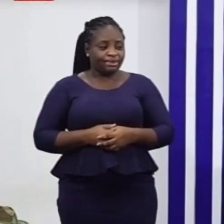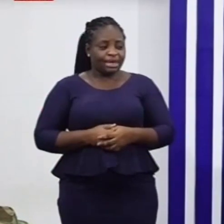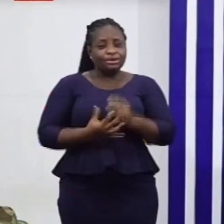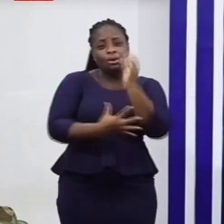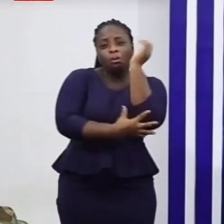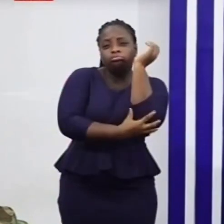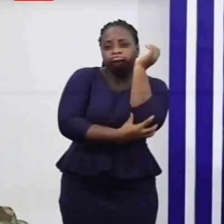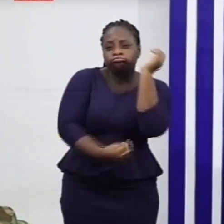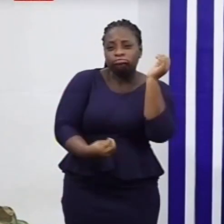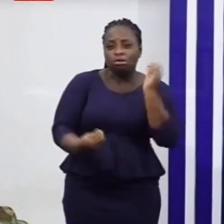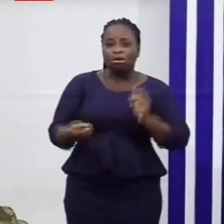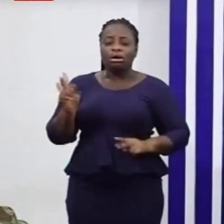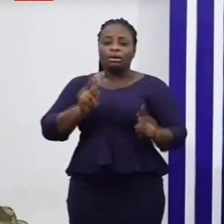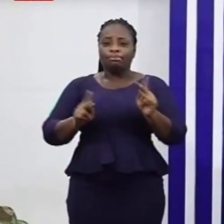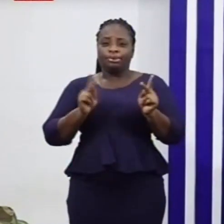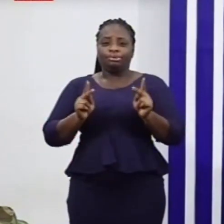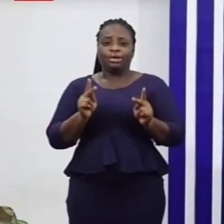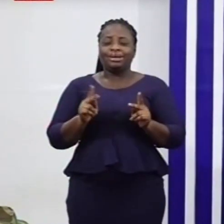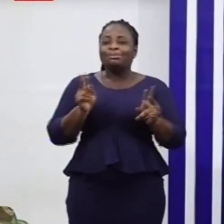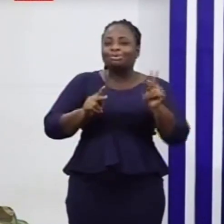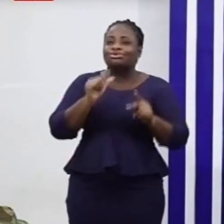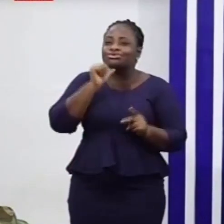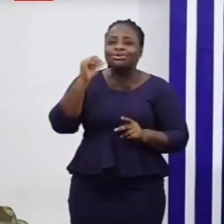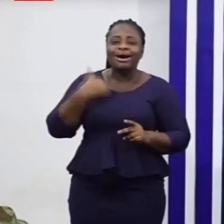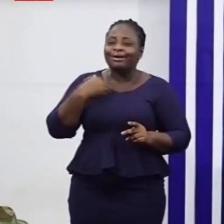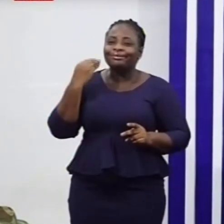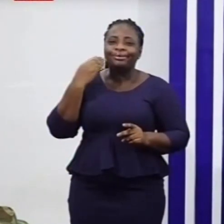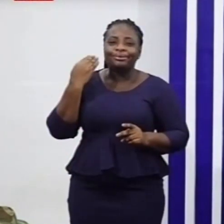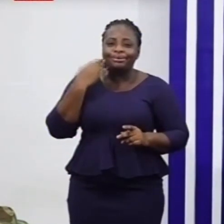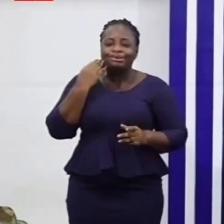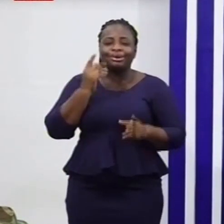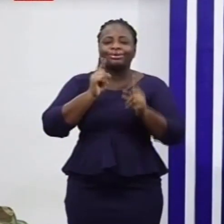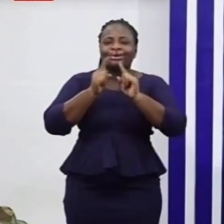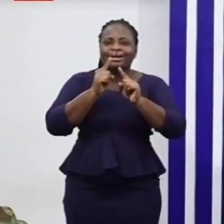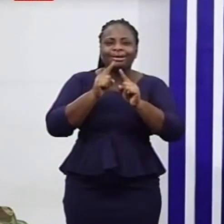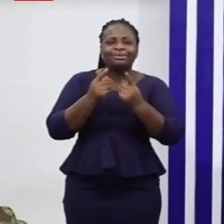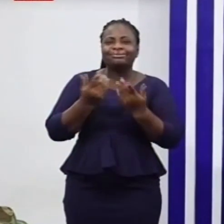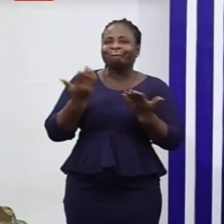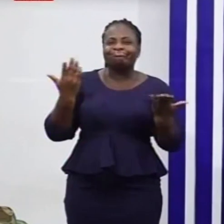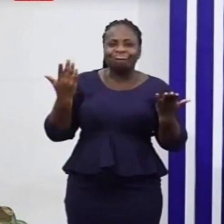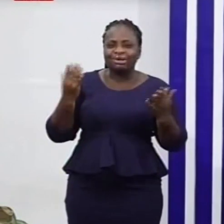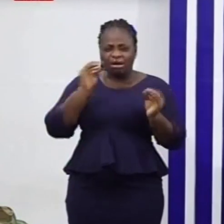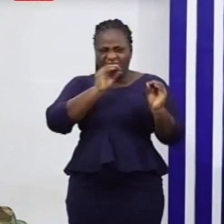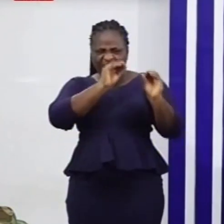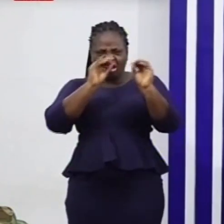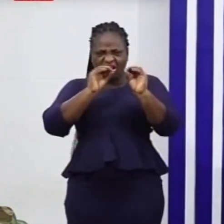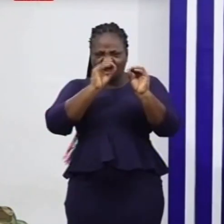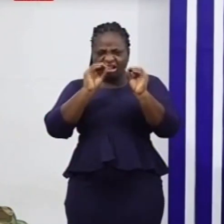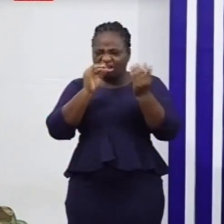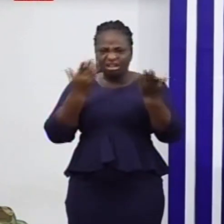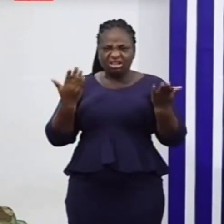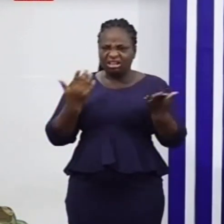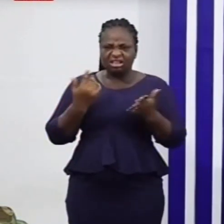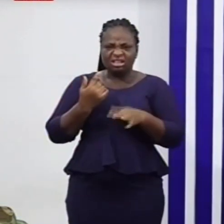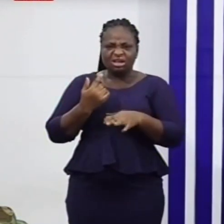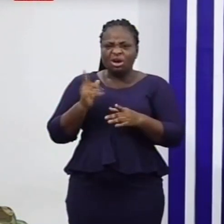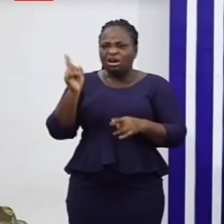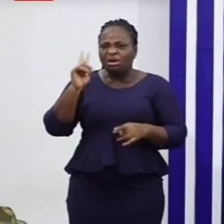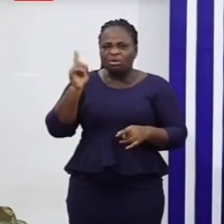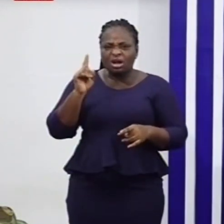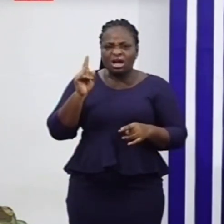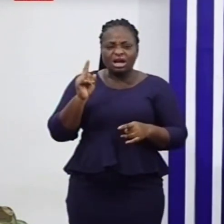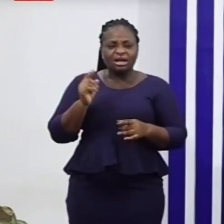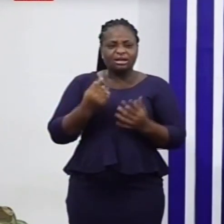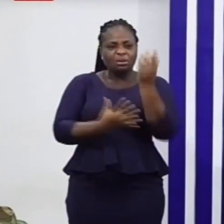vulnerable and the homeless are a cohort that we have been speaking about for a while now. We observed instances where the